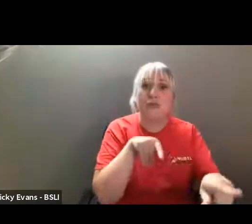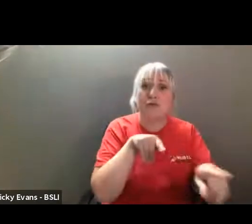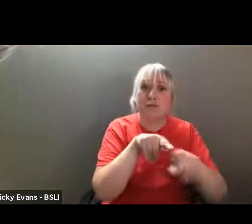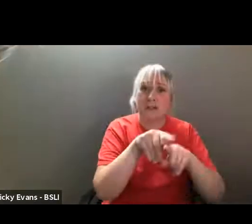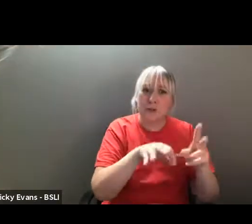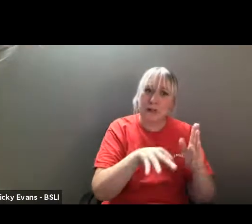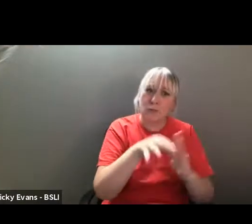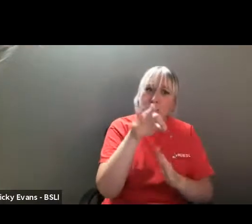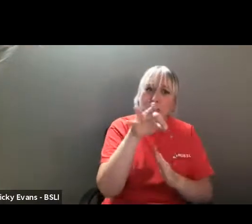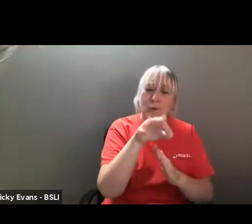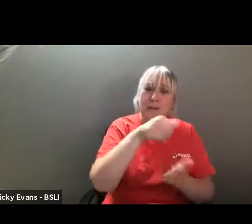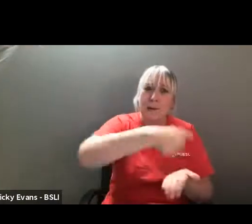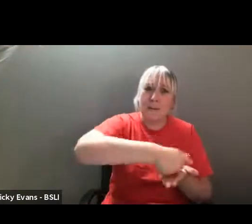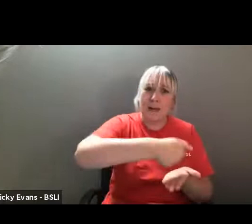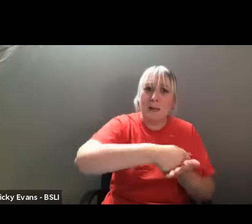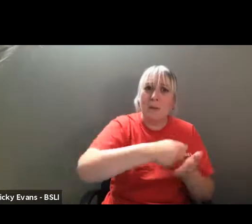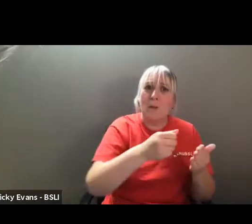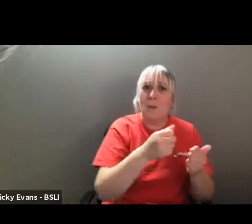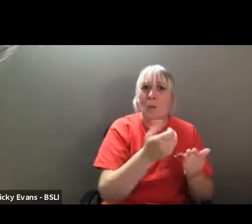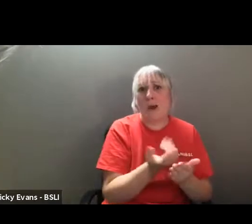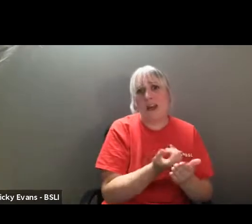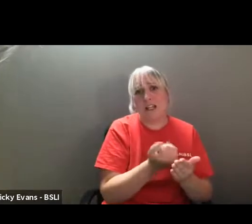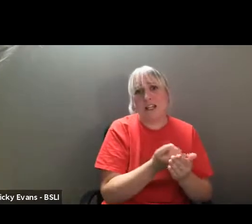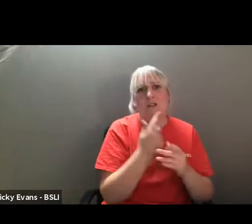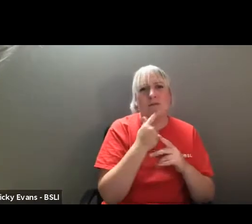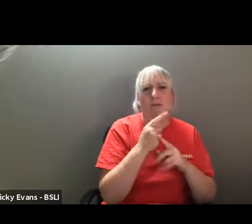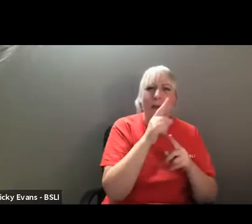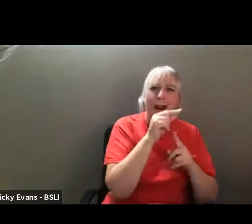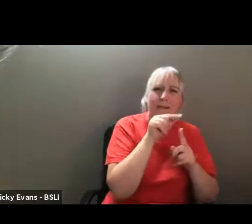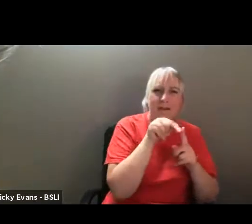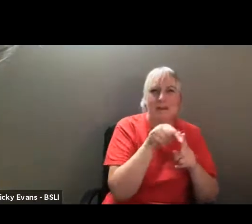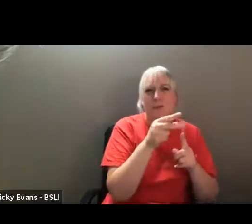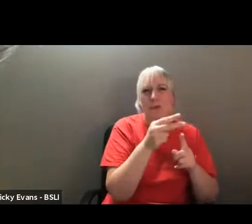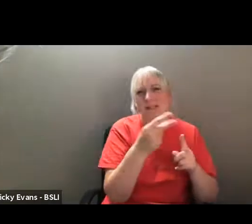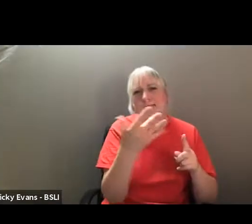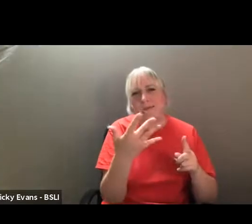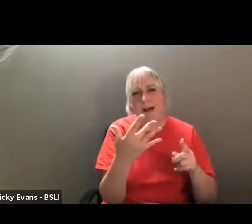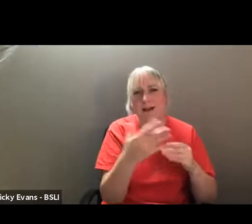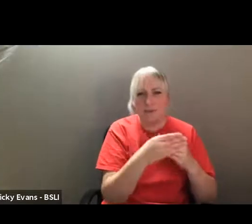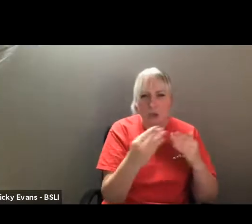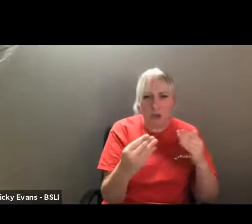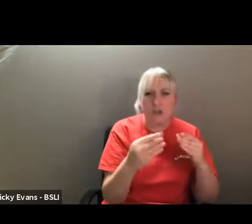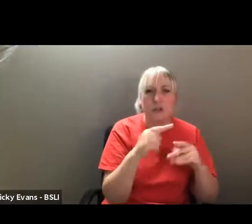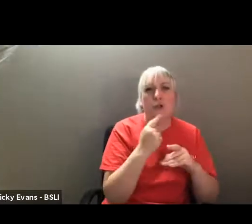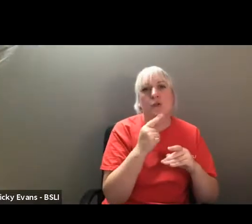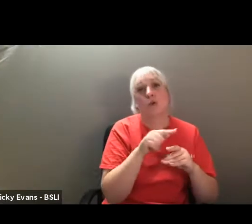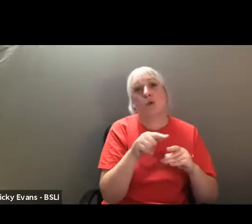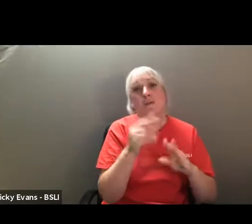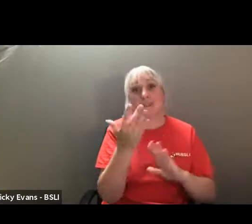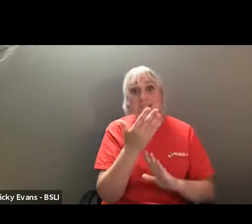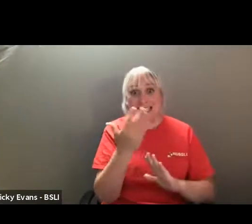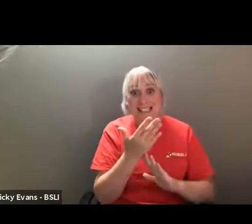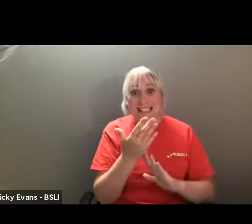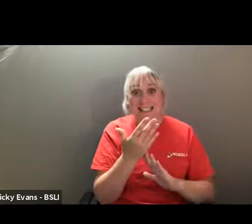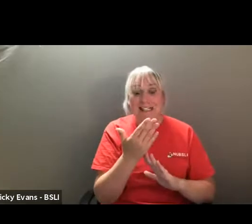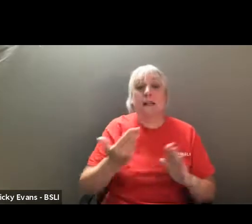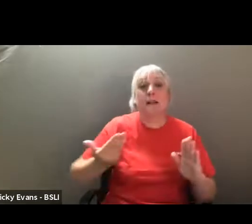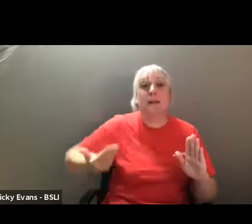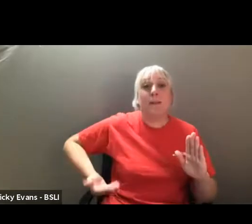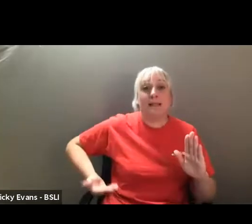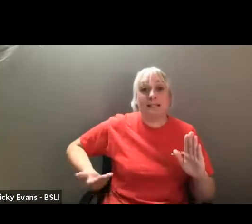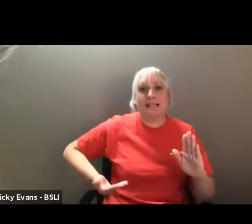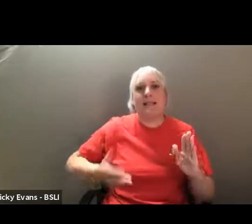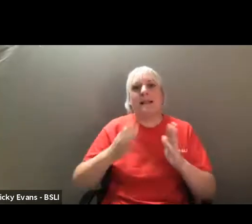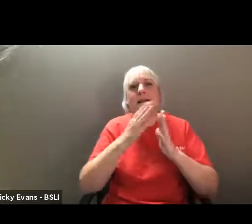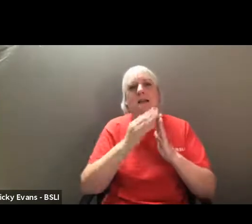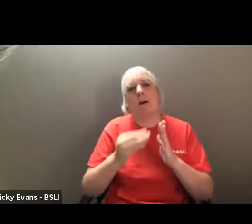minimum wage to go from $11.25 to $15 gained more and more traction, the business forces like the Ontario